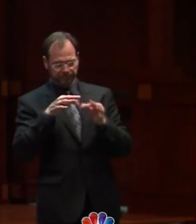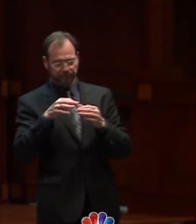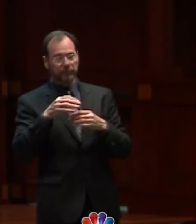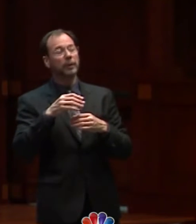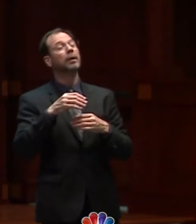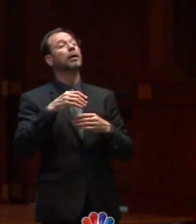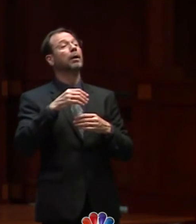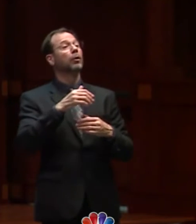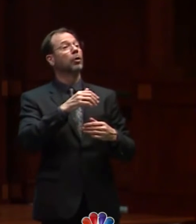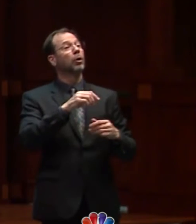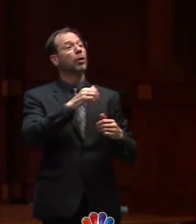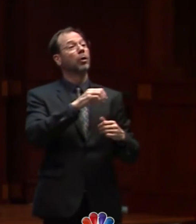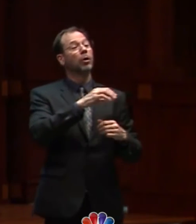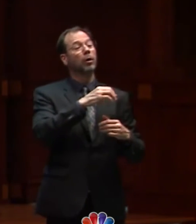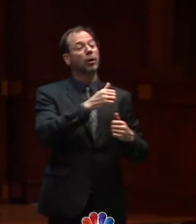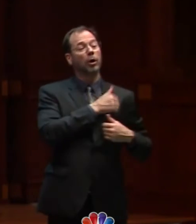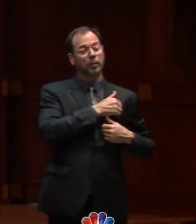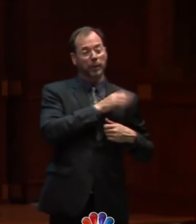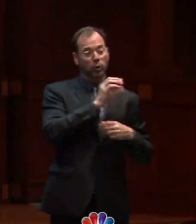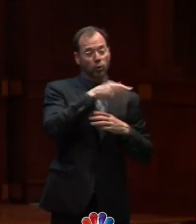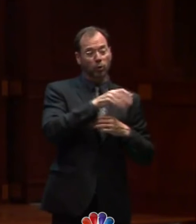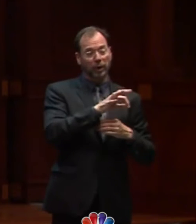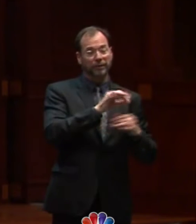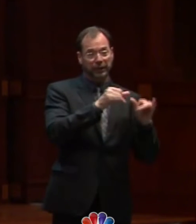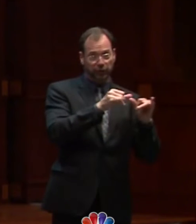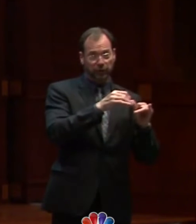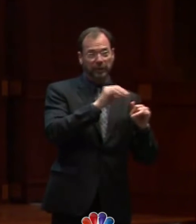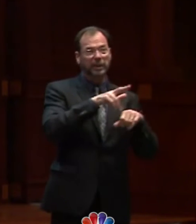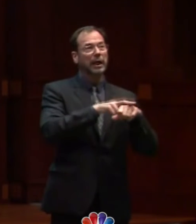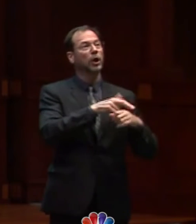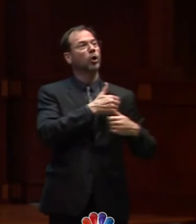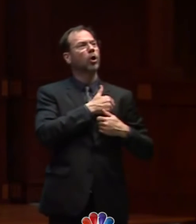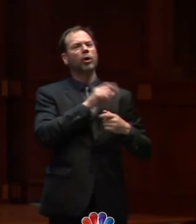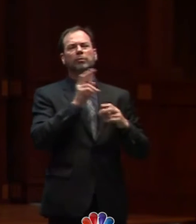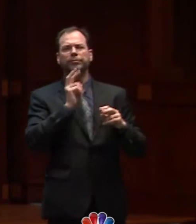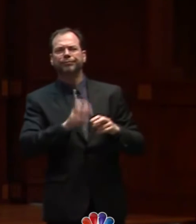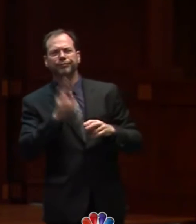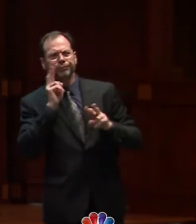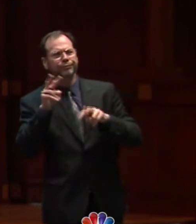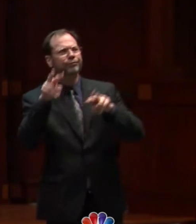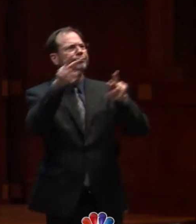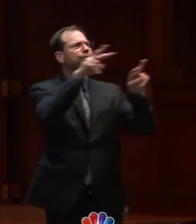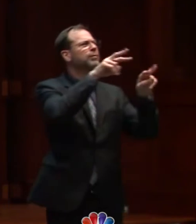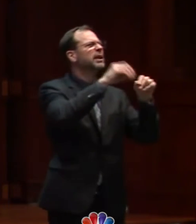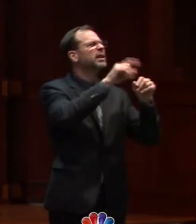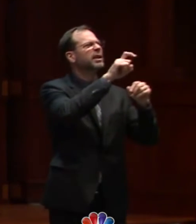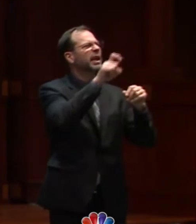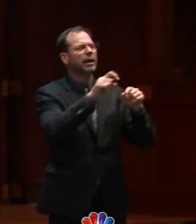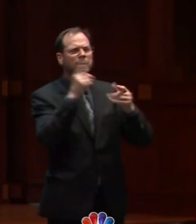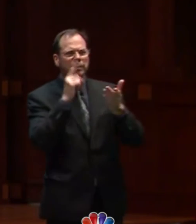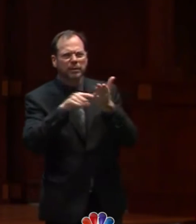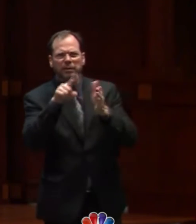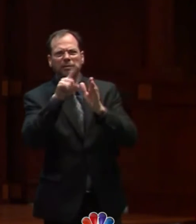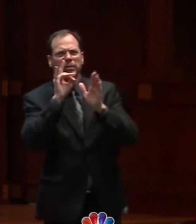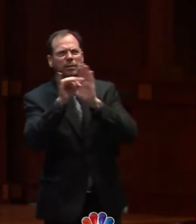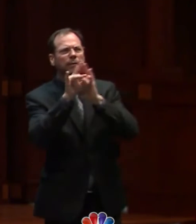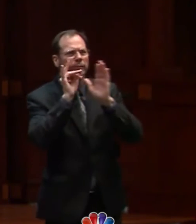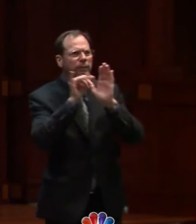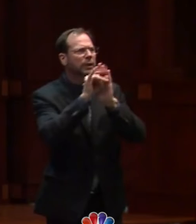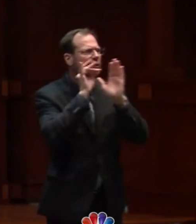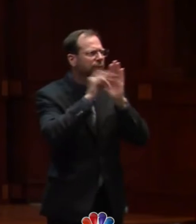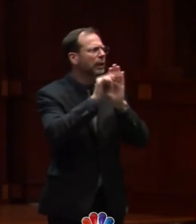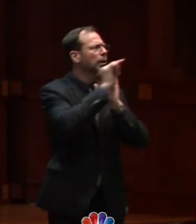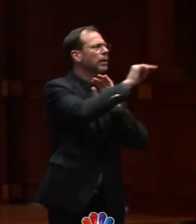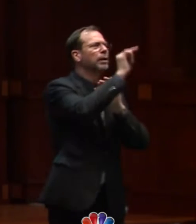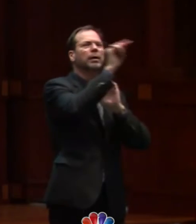Army Corps of Engineers is working with the National Guard, going to other regions around the state of Texas to identify similar locations in those